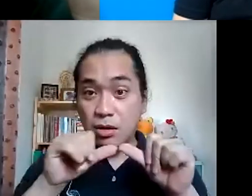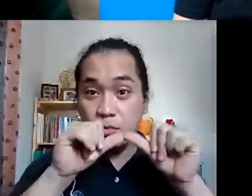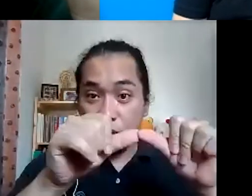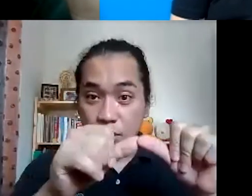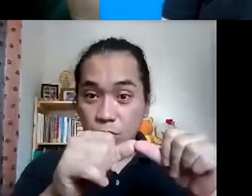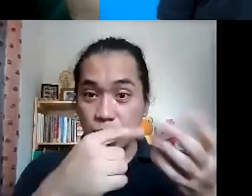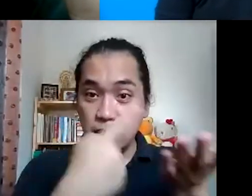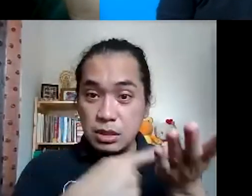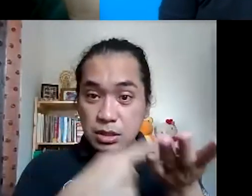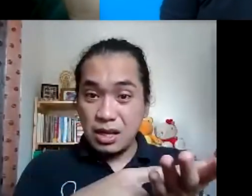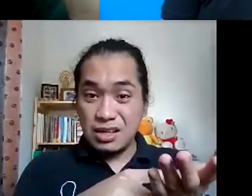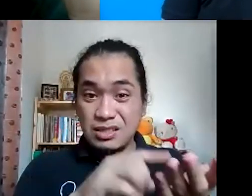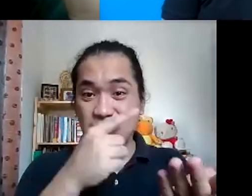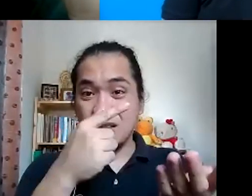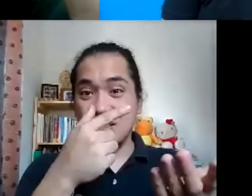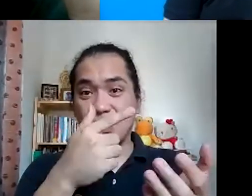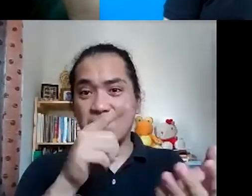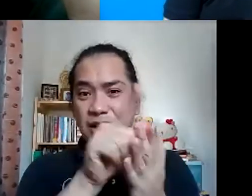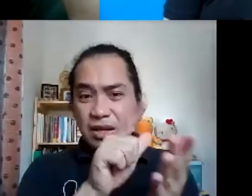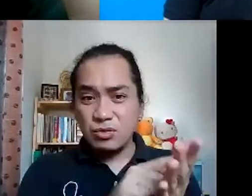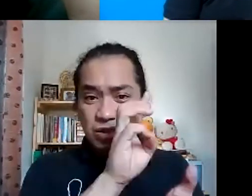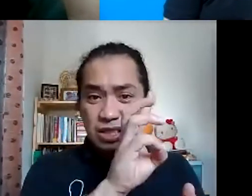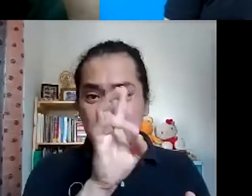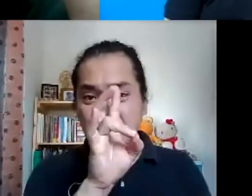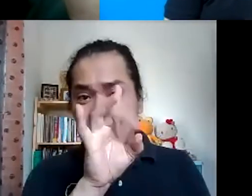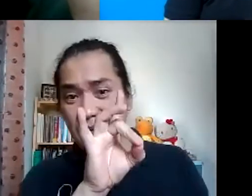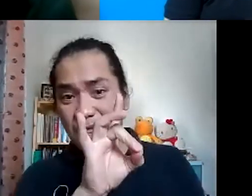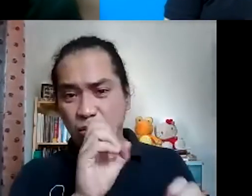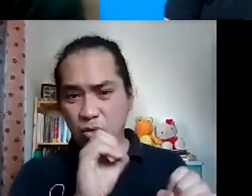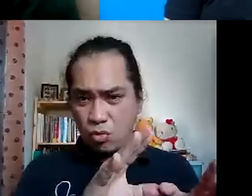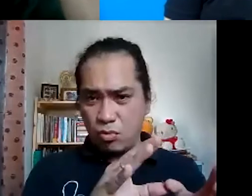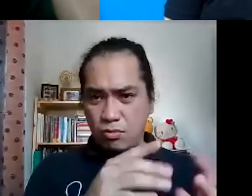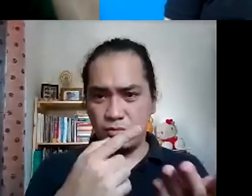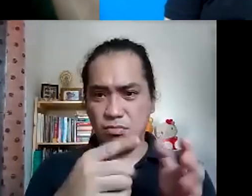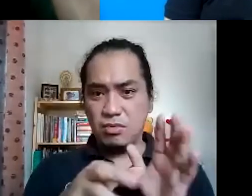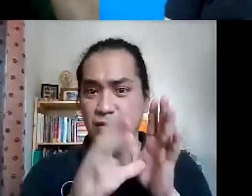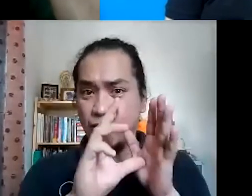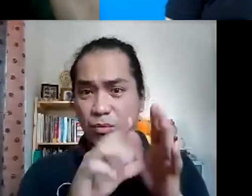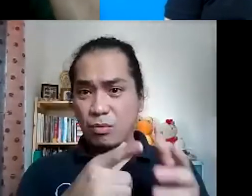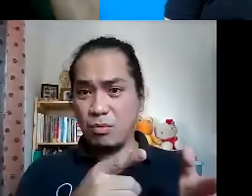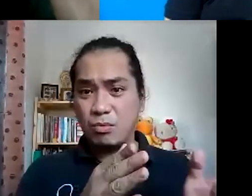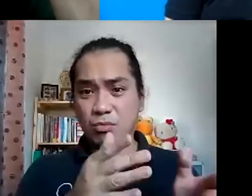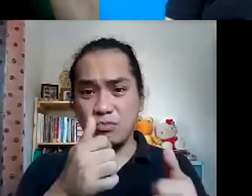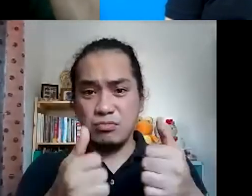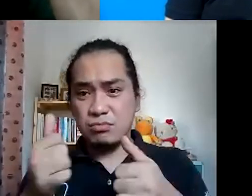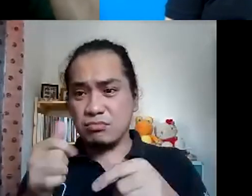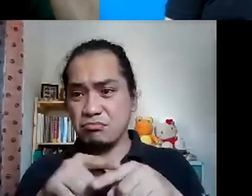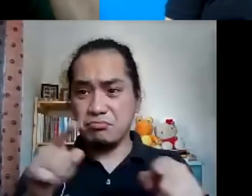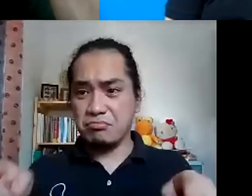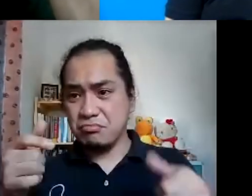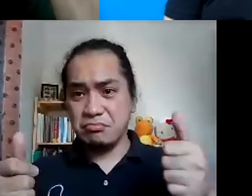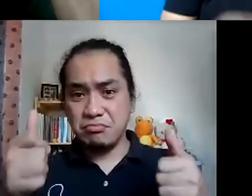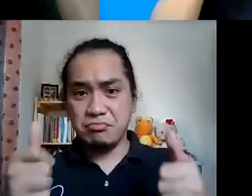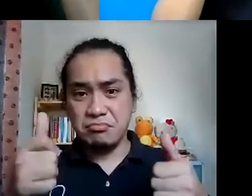All right, so this is Peeps. Do you guys want to continue with the discussion on lesson 6, 7, and so forth? Or do you want to do